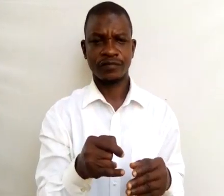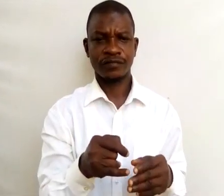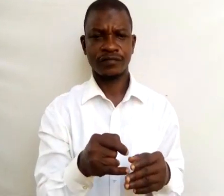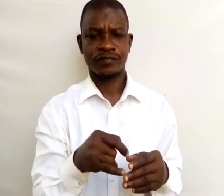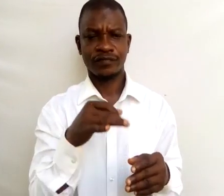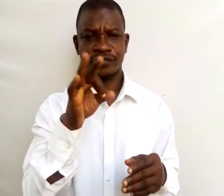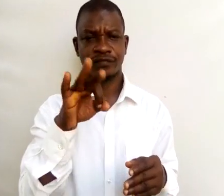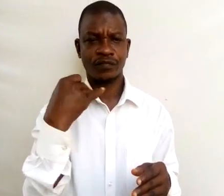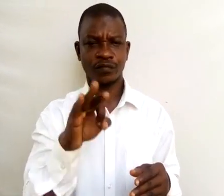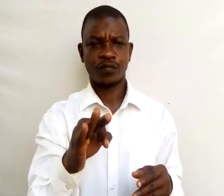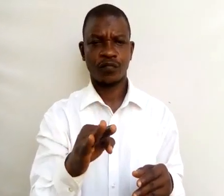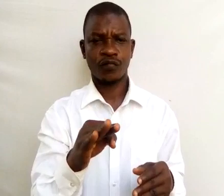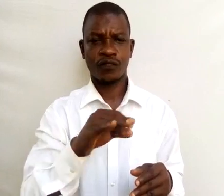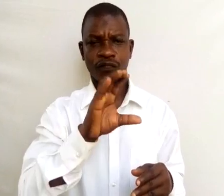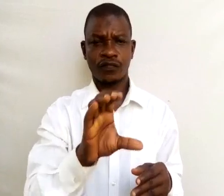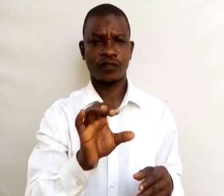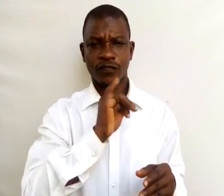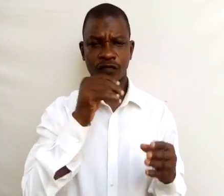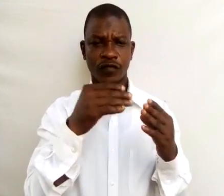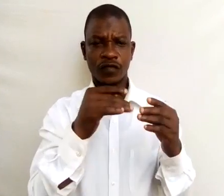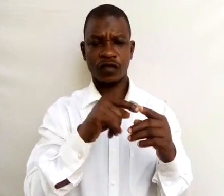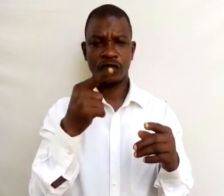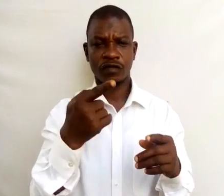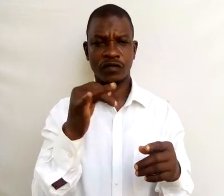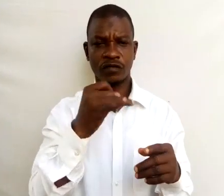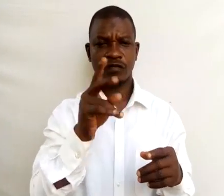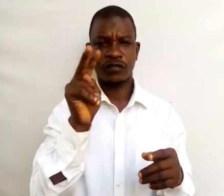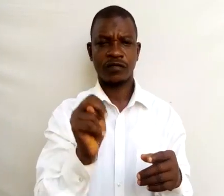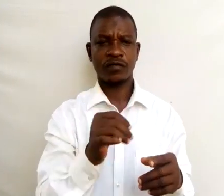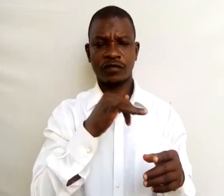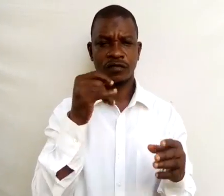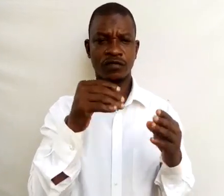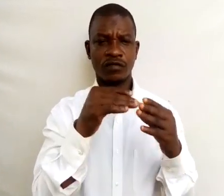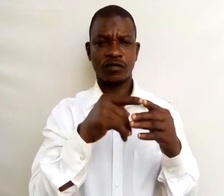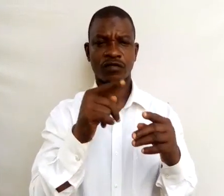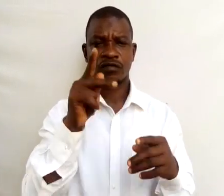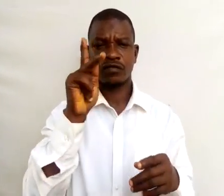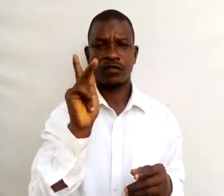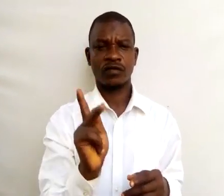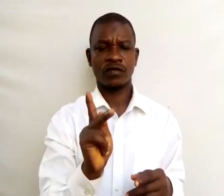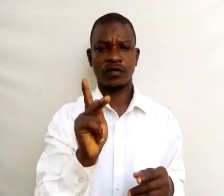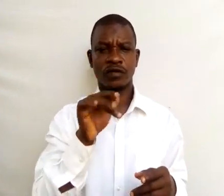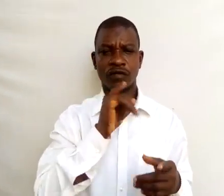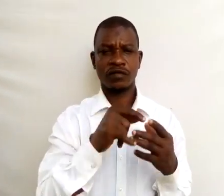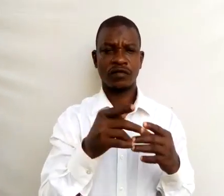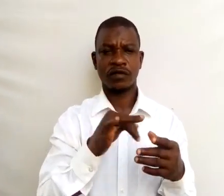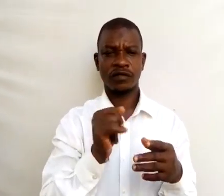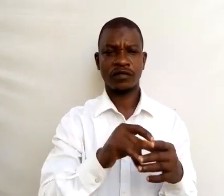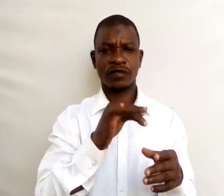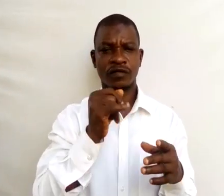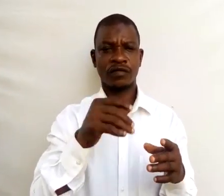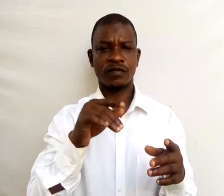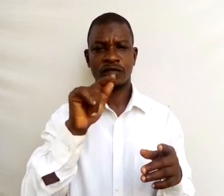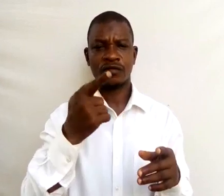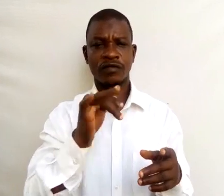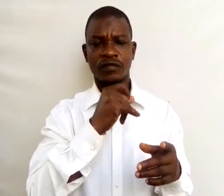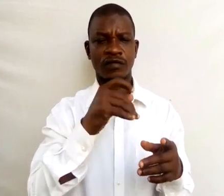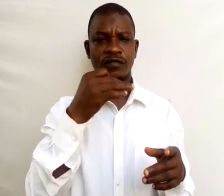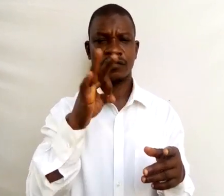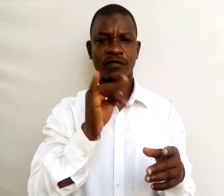F of C is equal to G of N, which is equal to K. And F of D is equal to G of F, which is equal